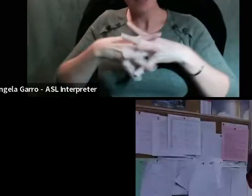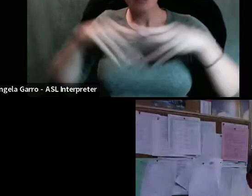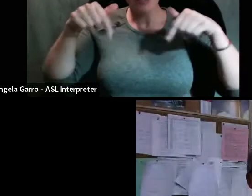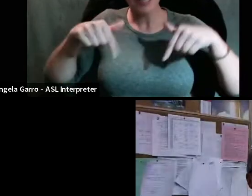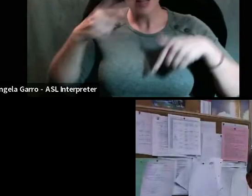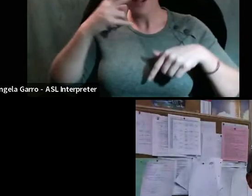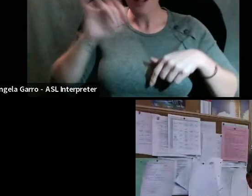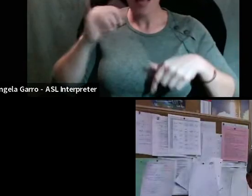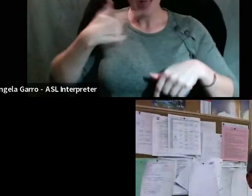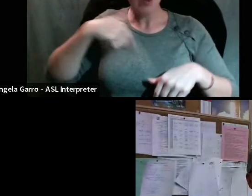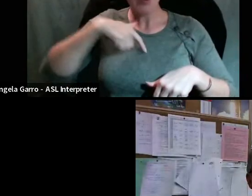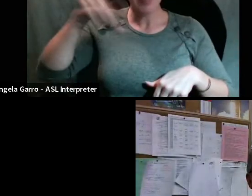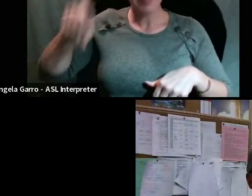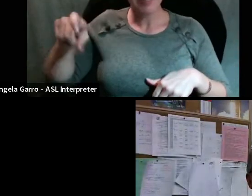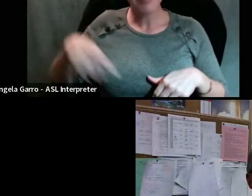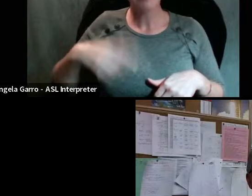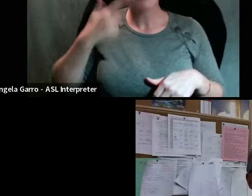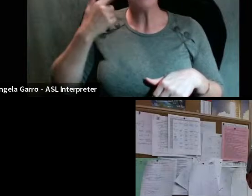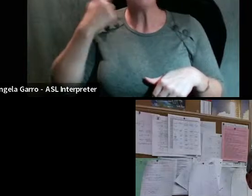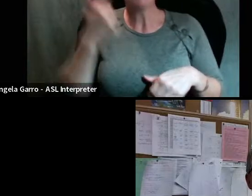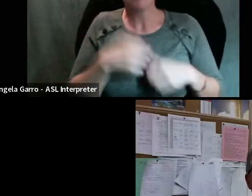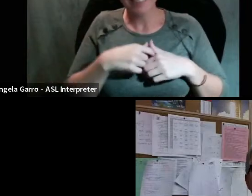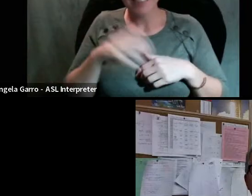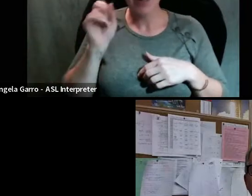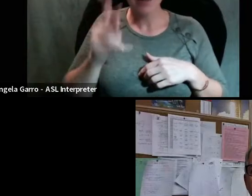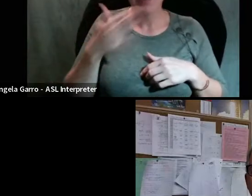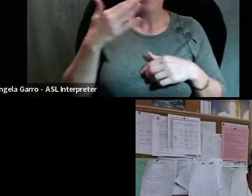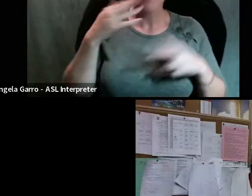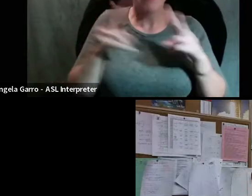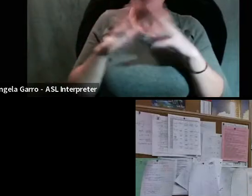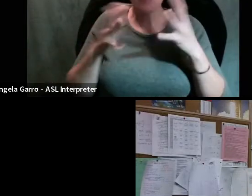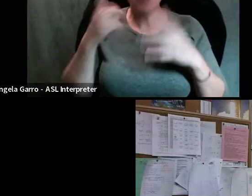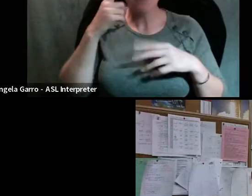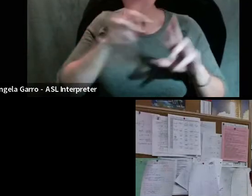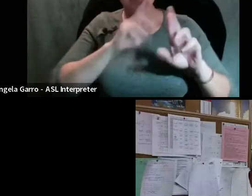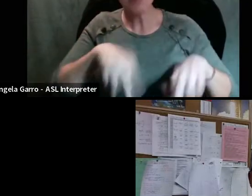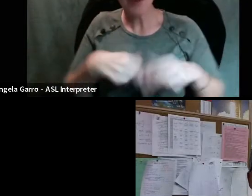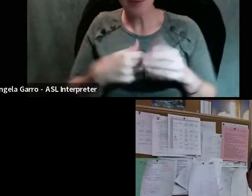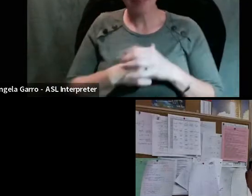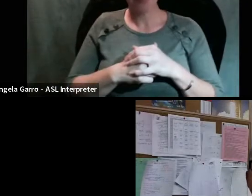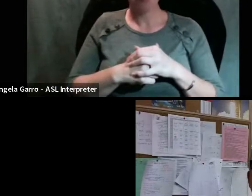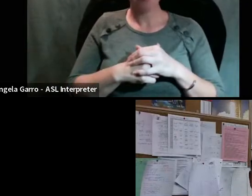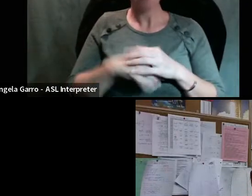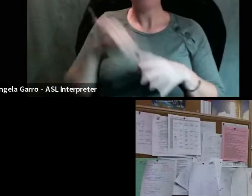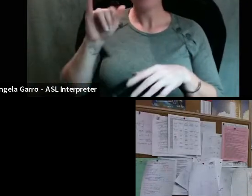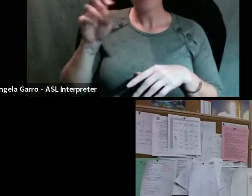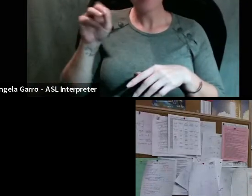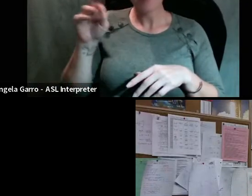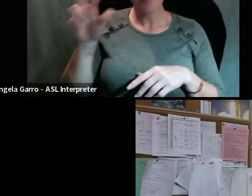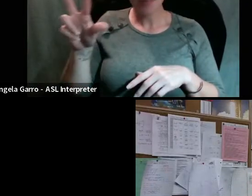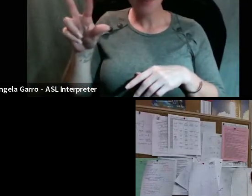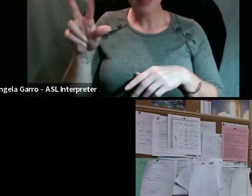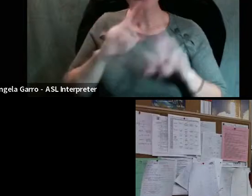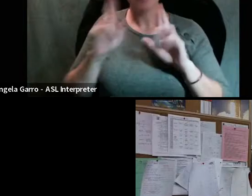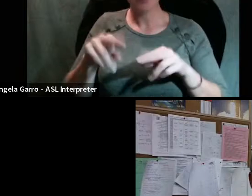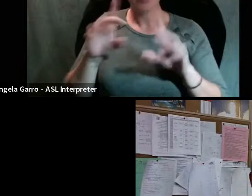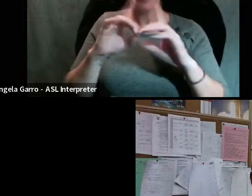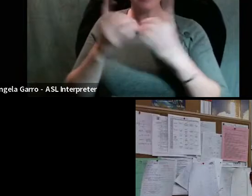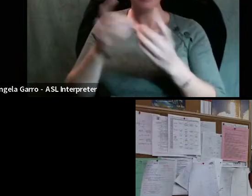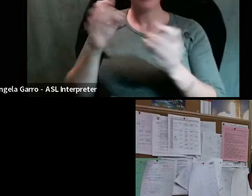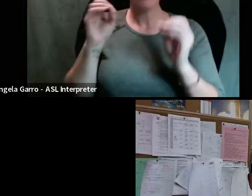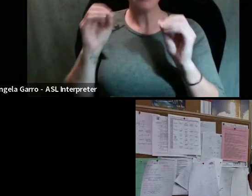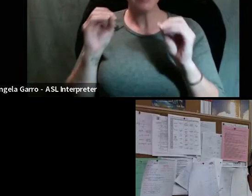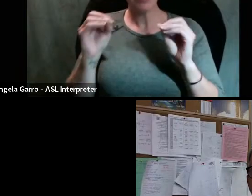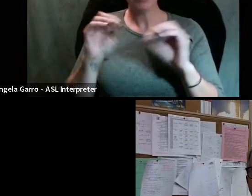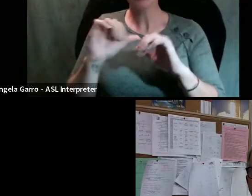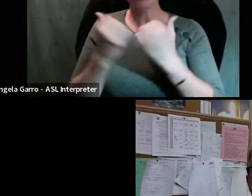it, huh? Okay, thank you very much for your report. Item 3 is report of the District Teachers